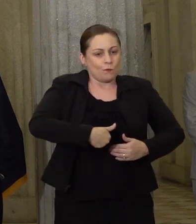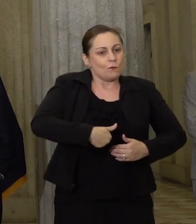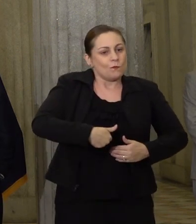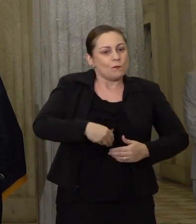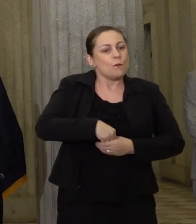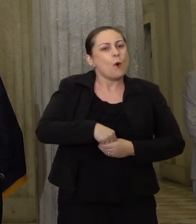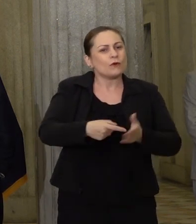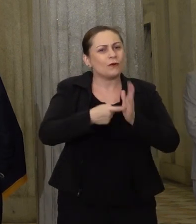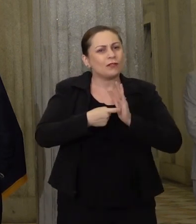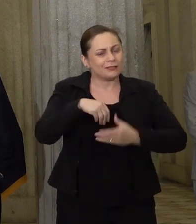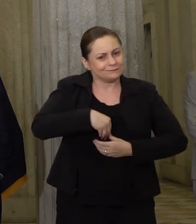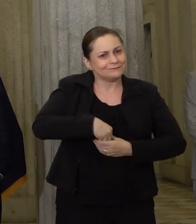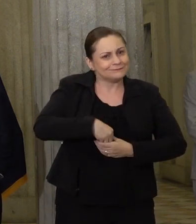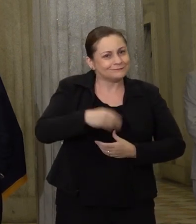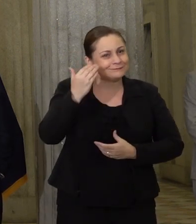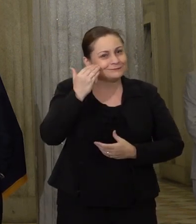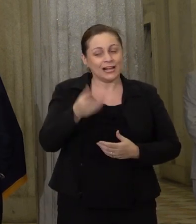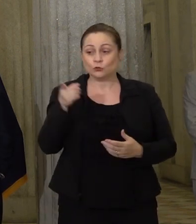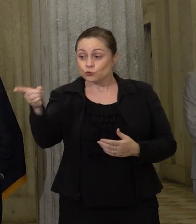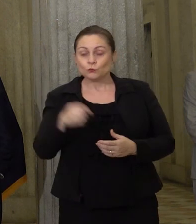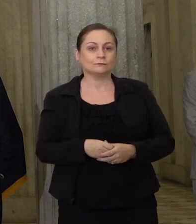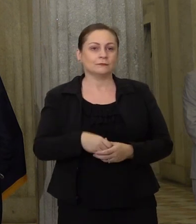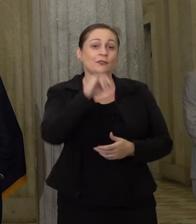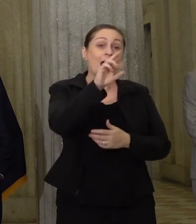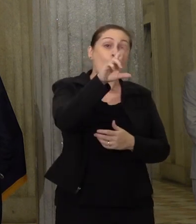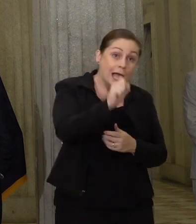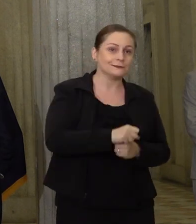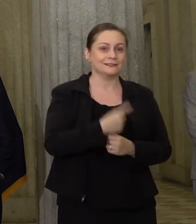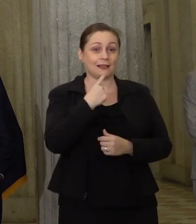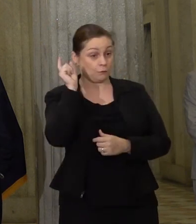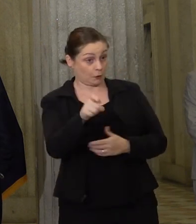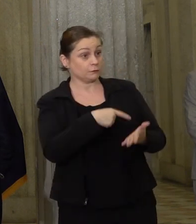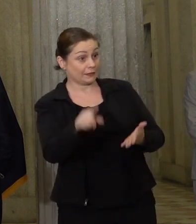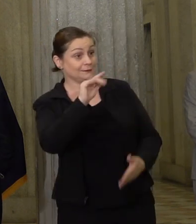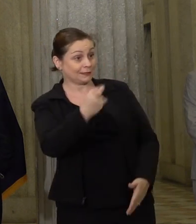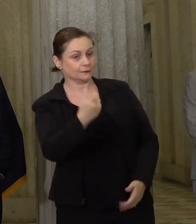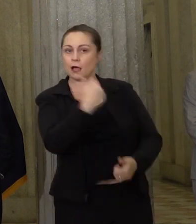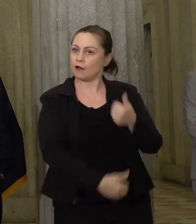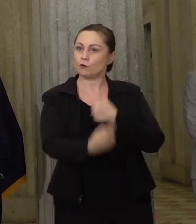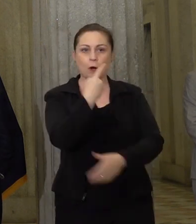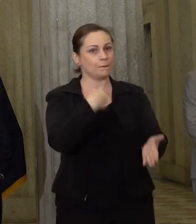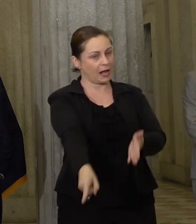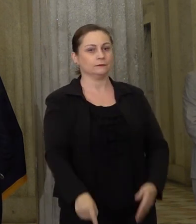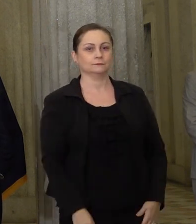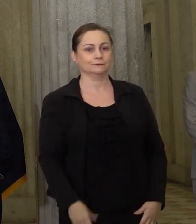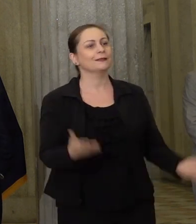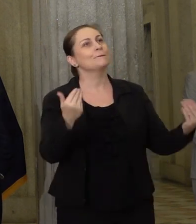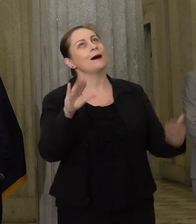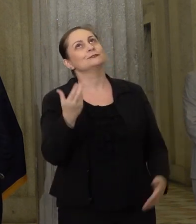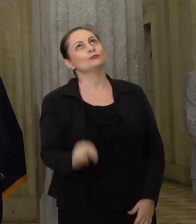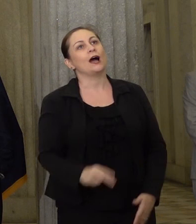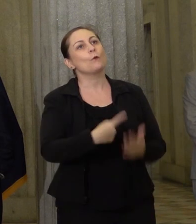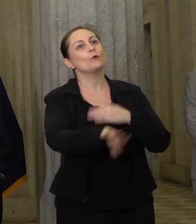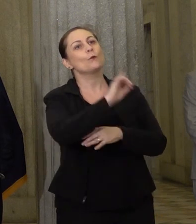authority. When you or the IRS order us to pay taxes, everybody does it. Come on, John. Come on. What's